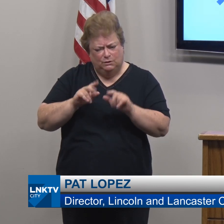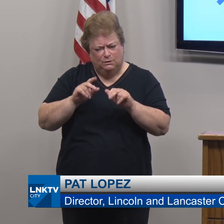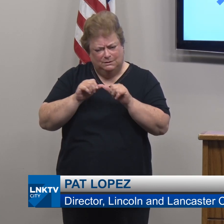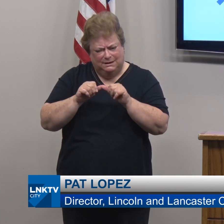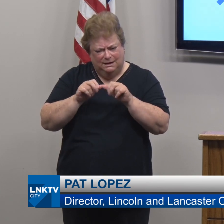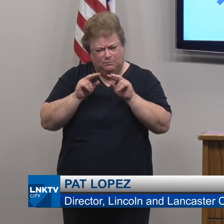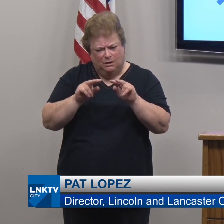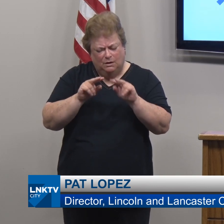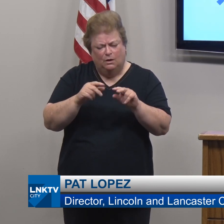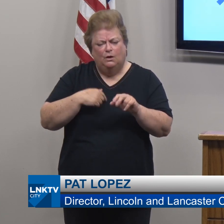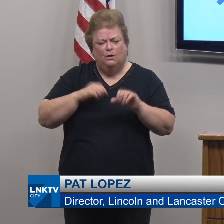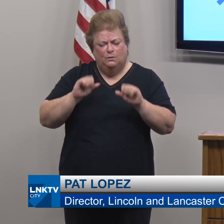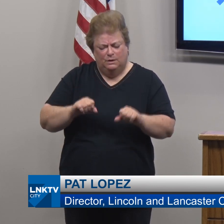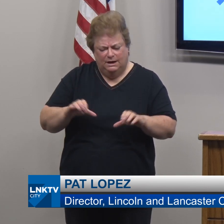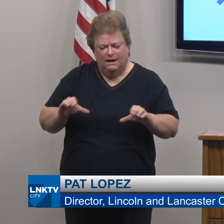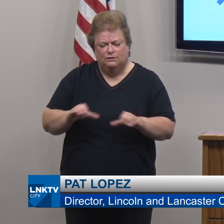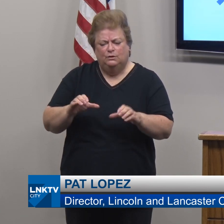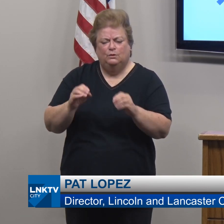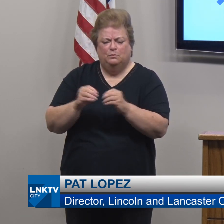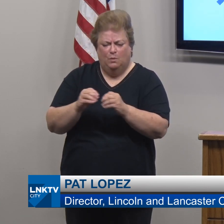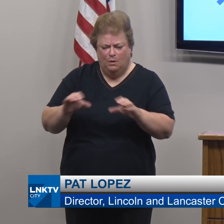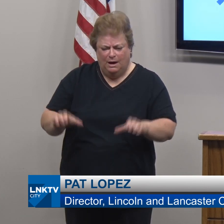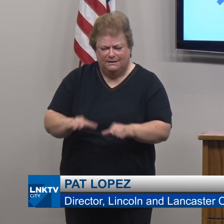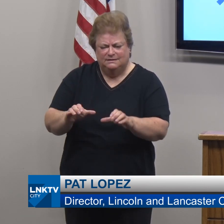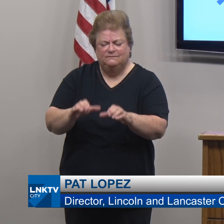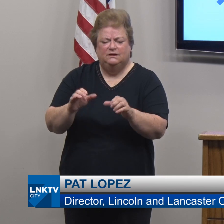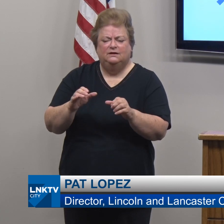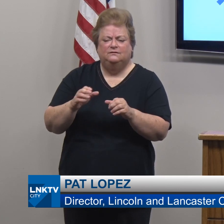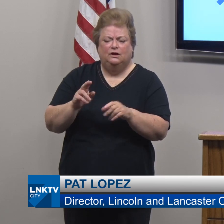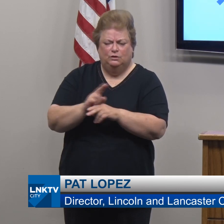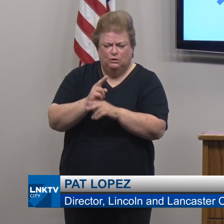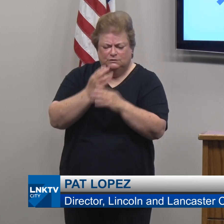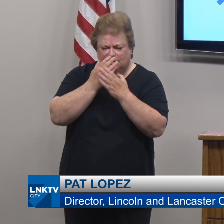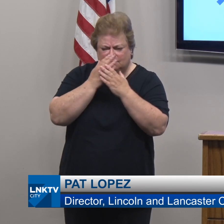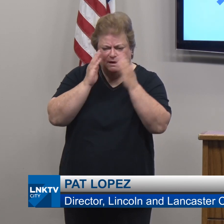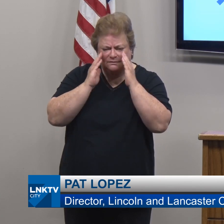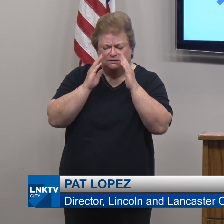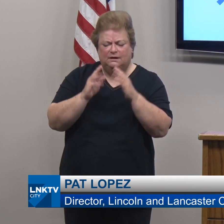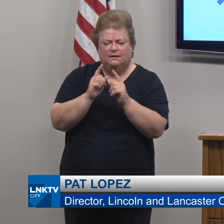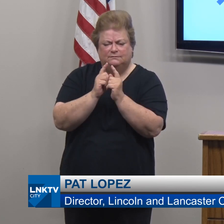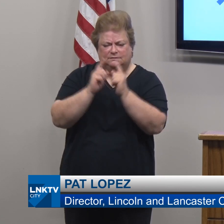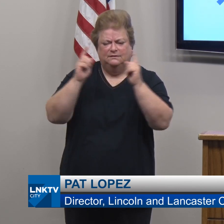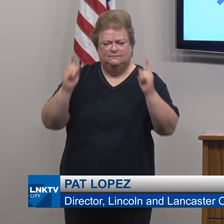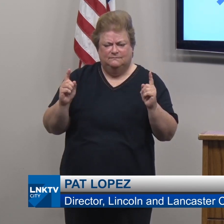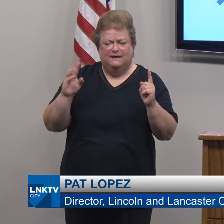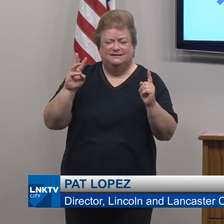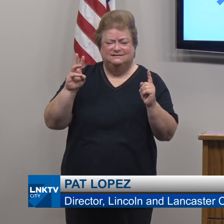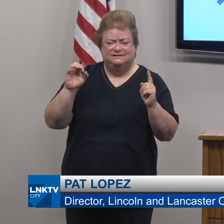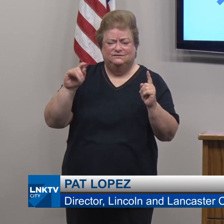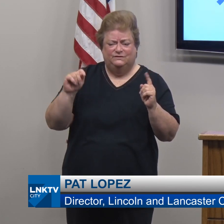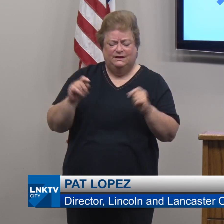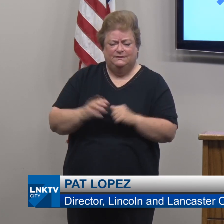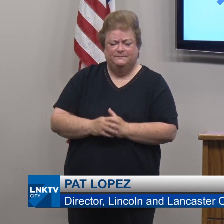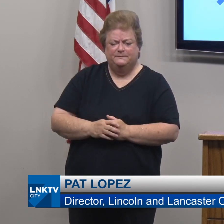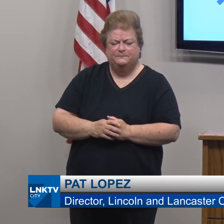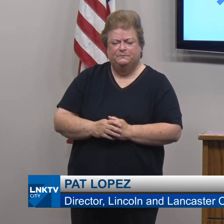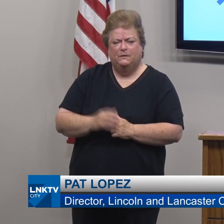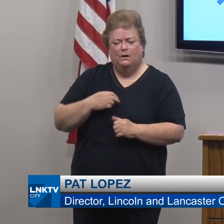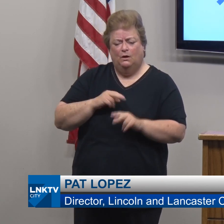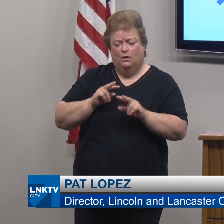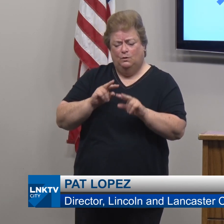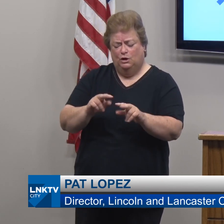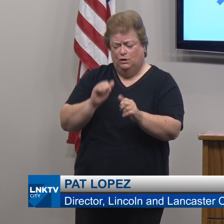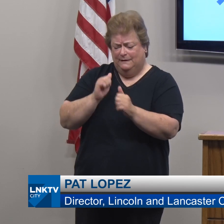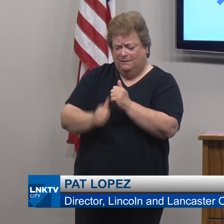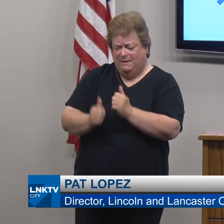resume more activities while wearing face masks and keeping at least 6 feet apart from others. When reviewing the past 3